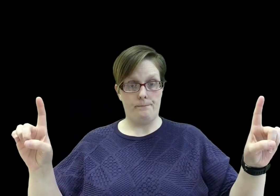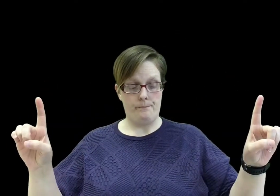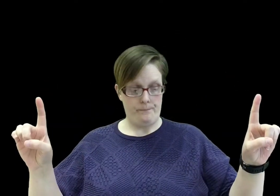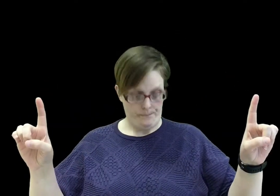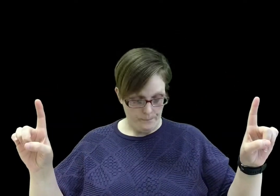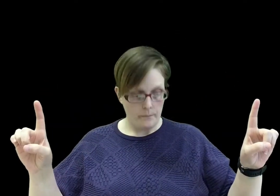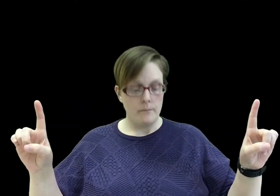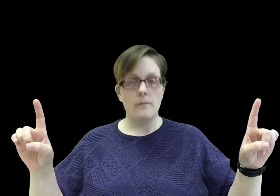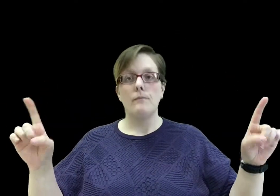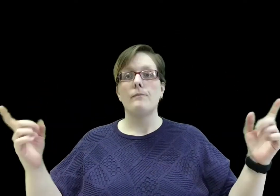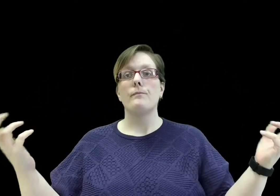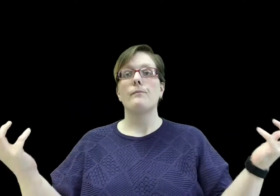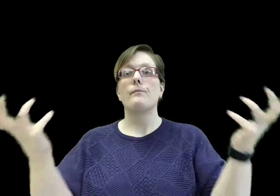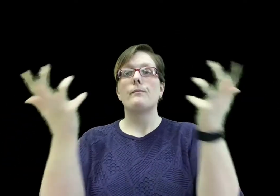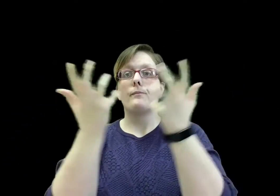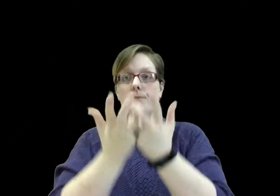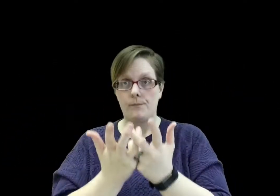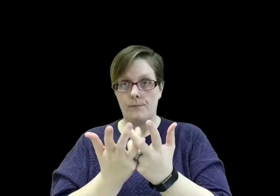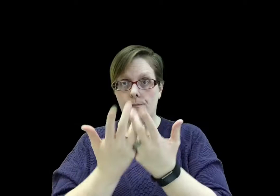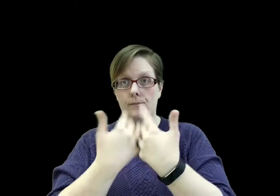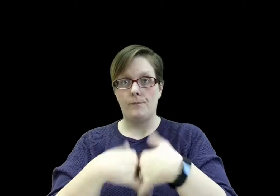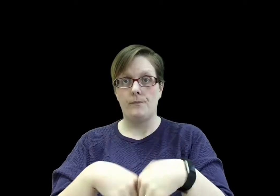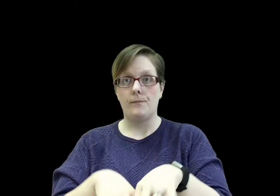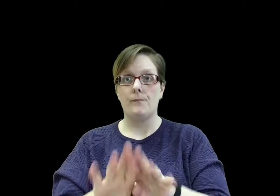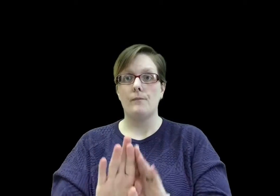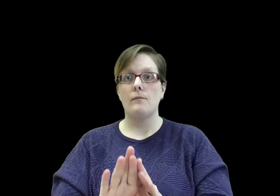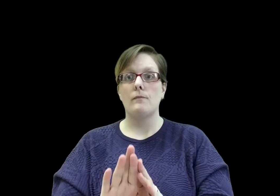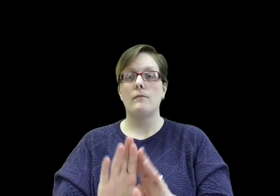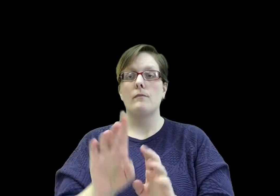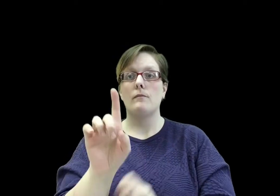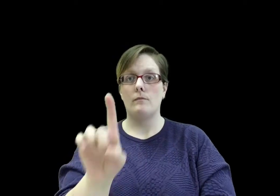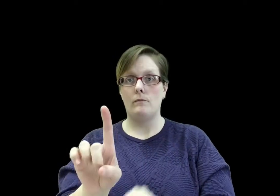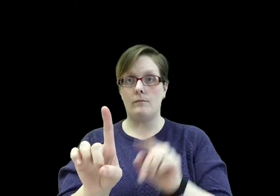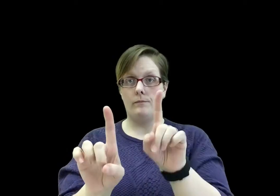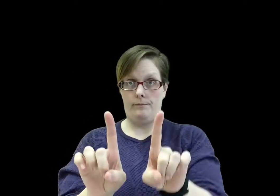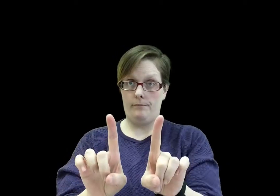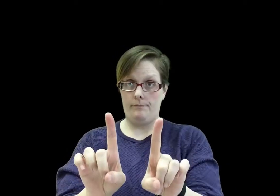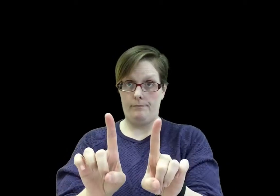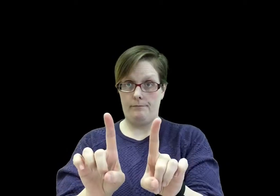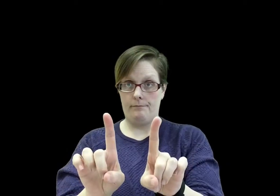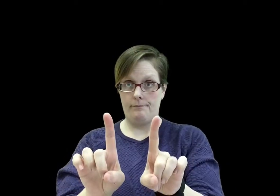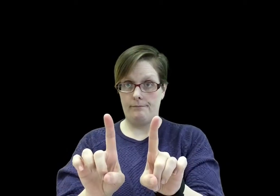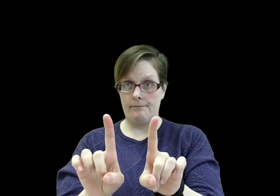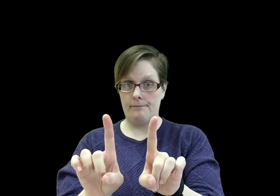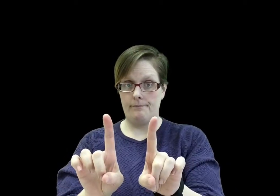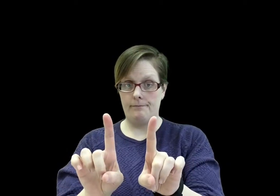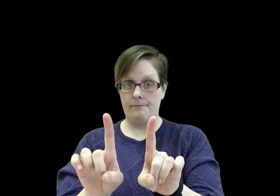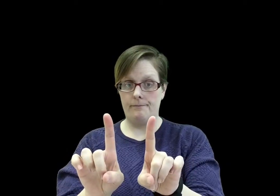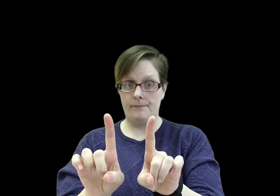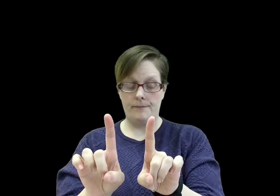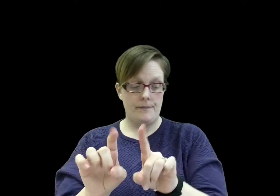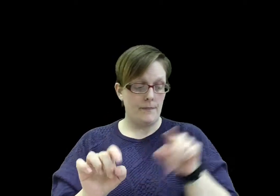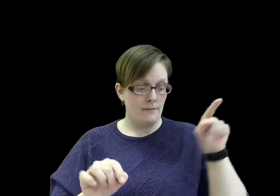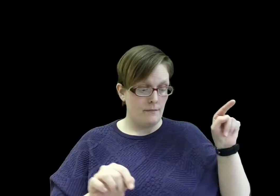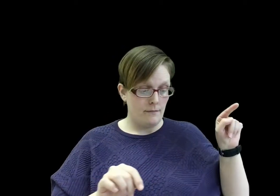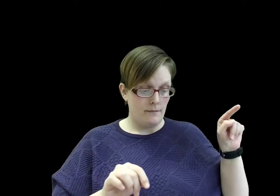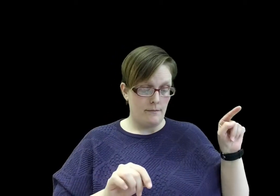Both parents combine to make 1 offspring, and they have 2 genes.